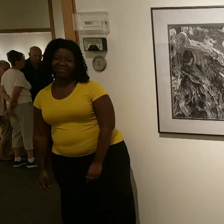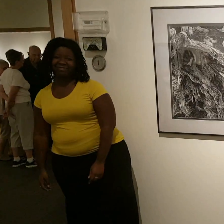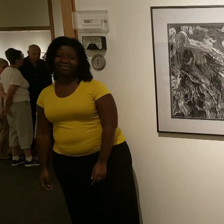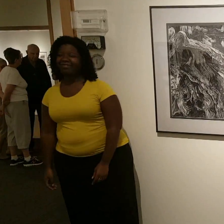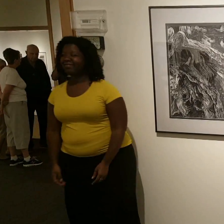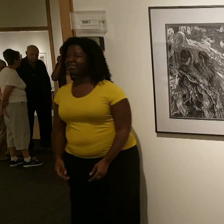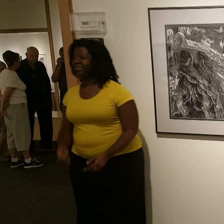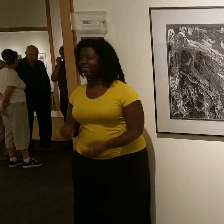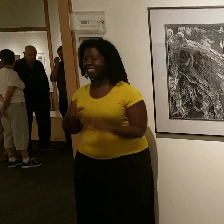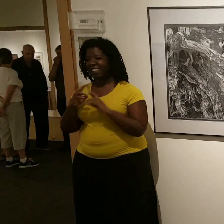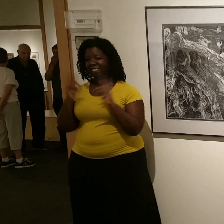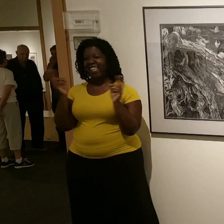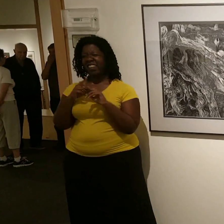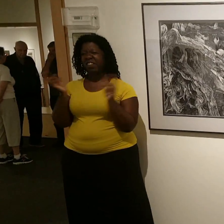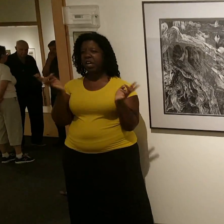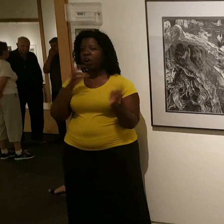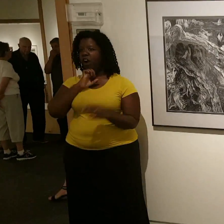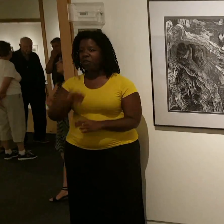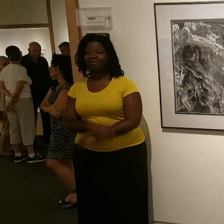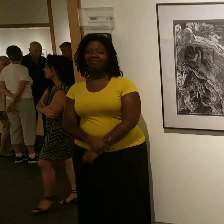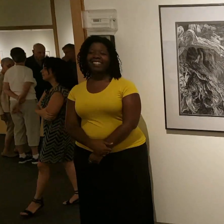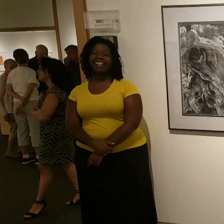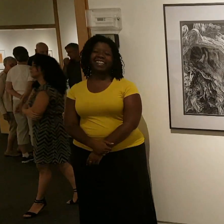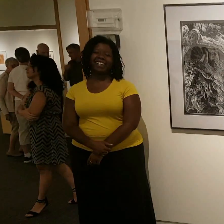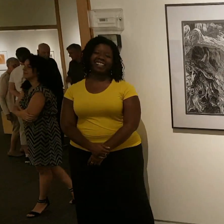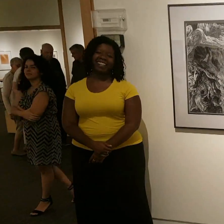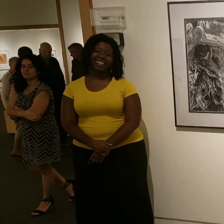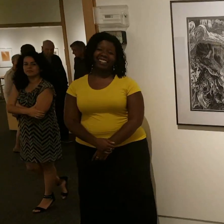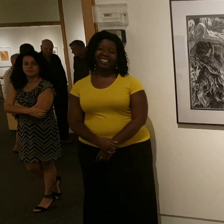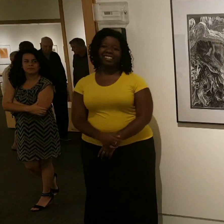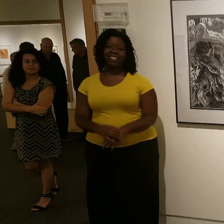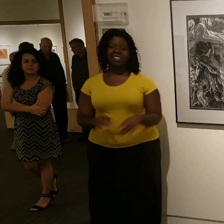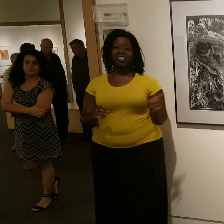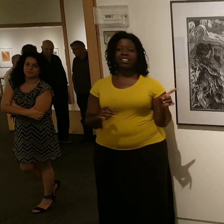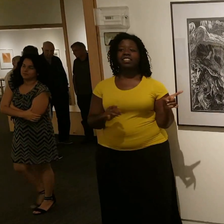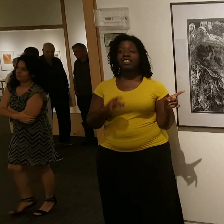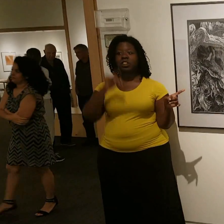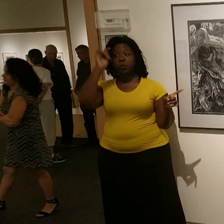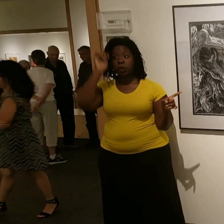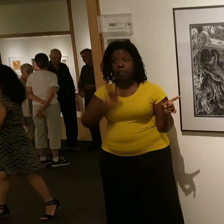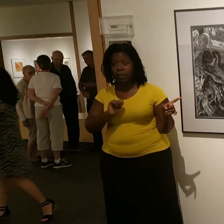Very, very long. Again, of course, she won those awards when she was a teenager also.